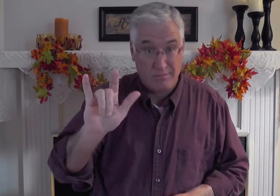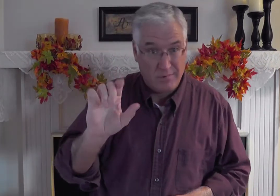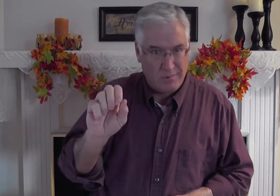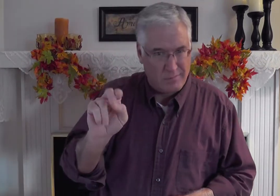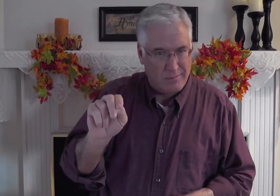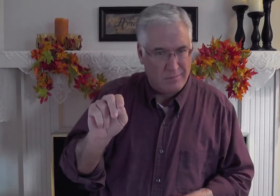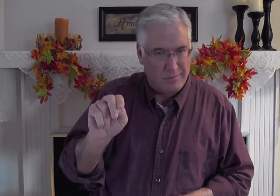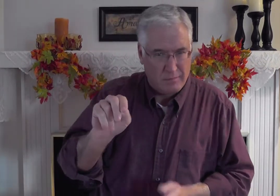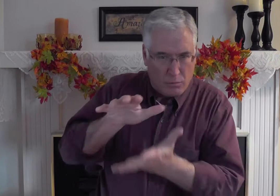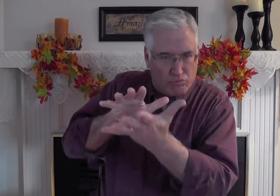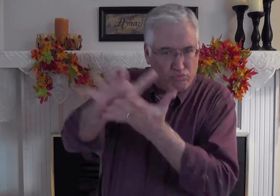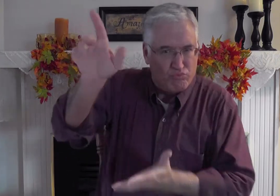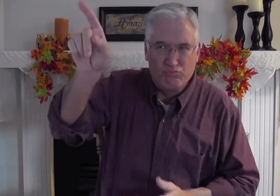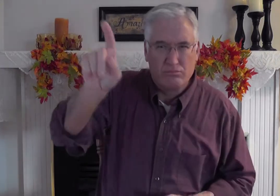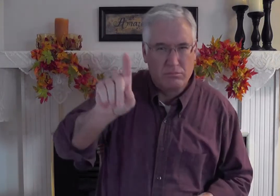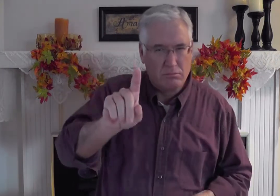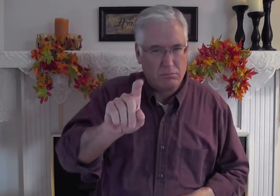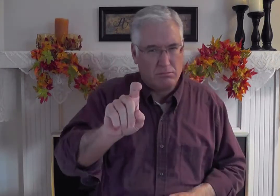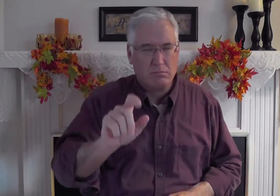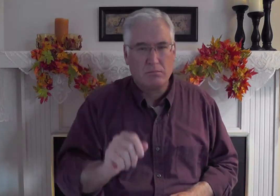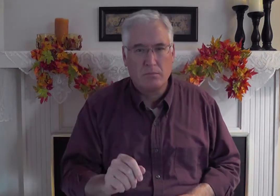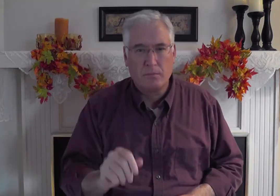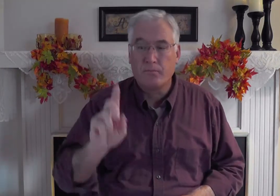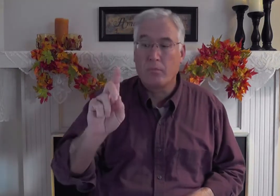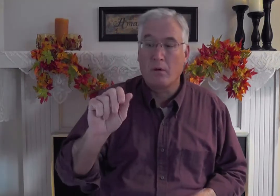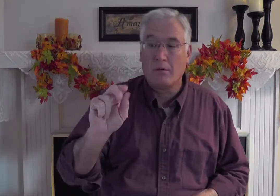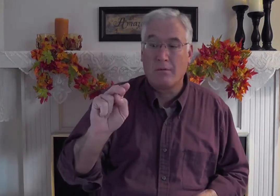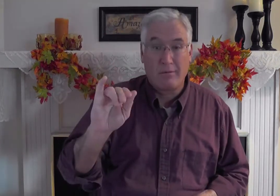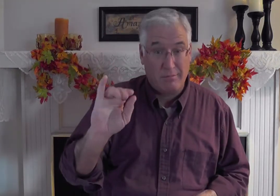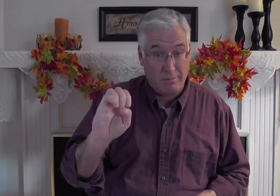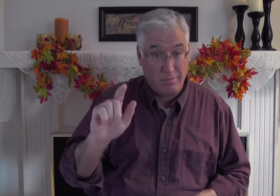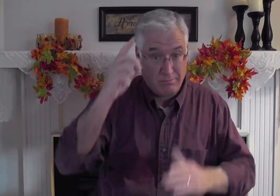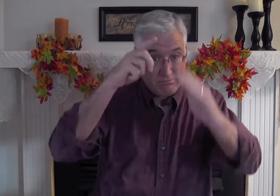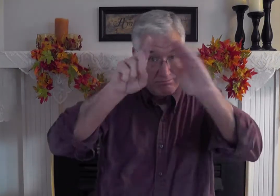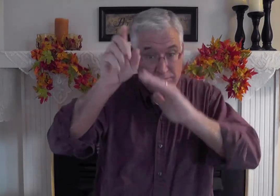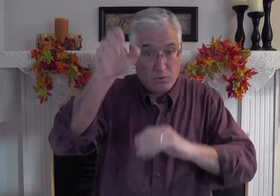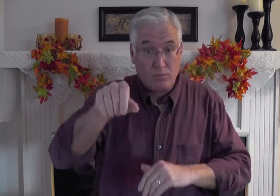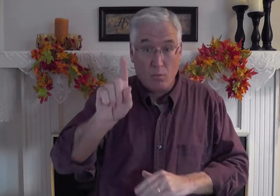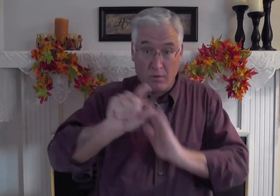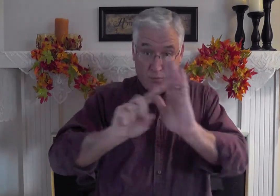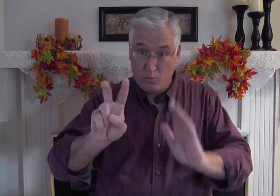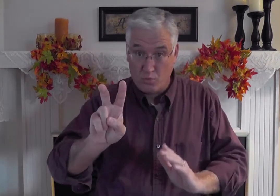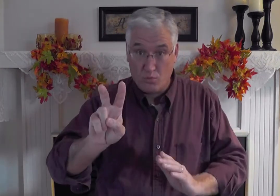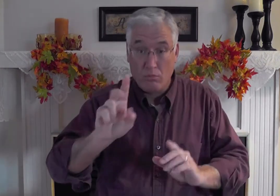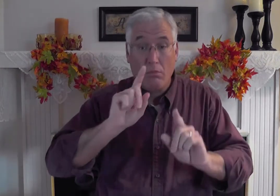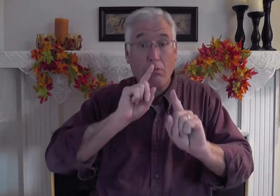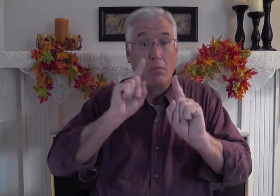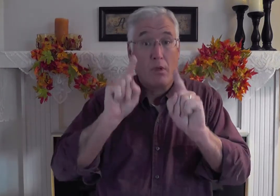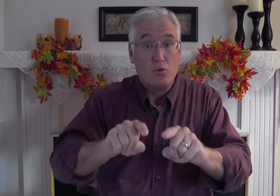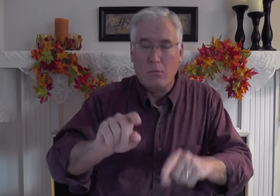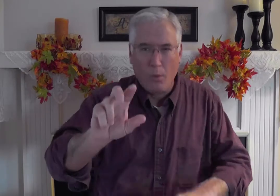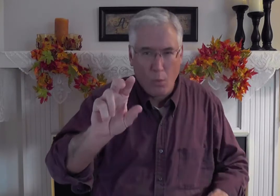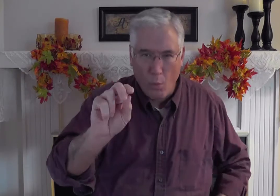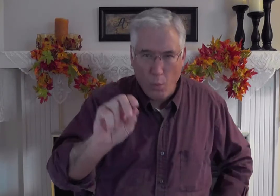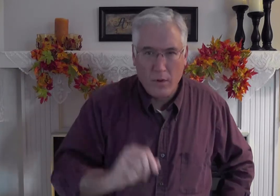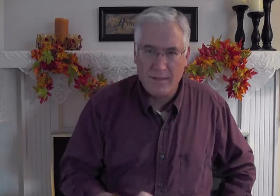lost against him? Lost his power against Nebuchadnezzar? No, it did not mean